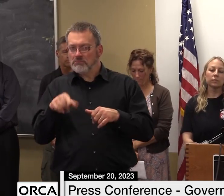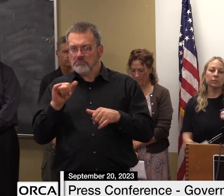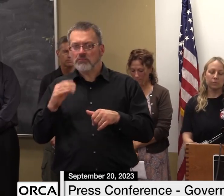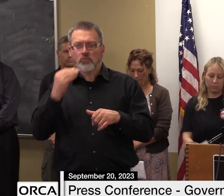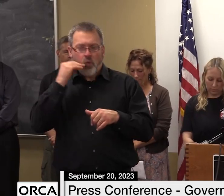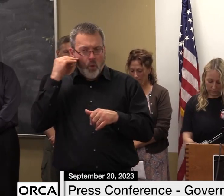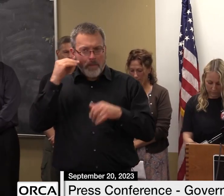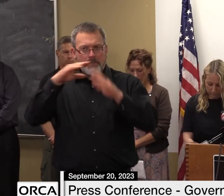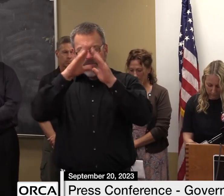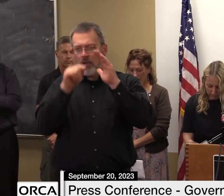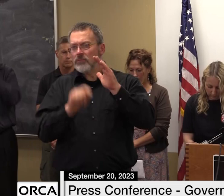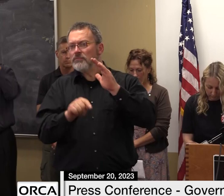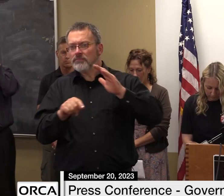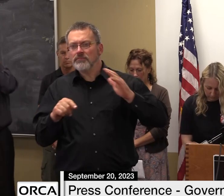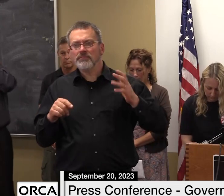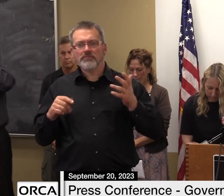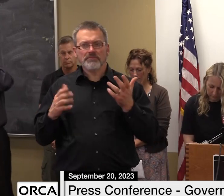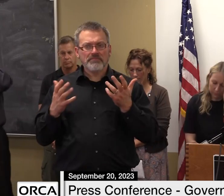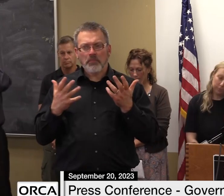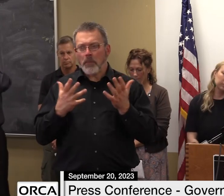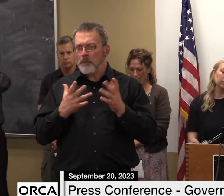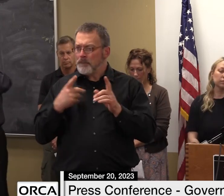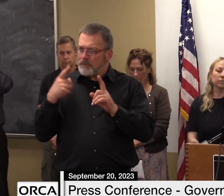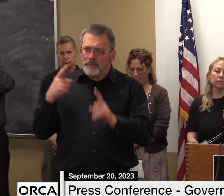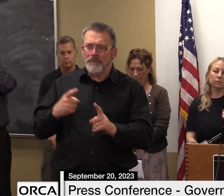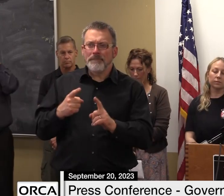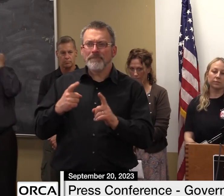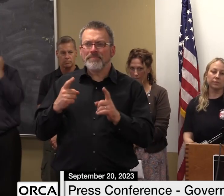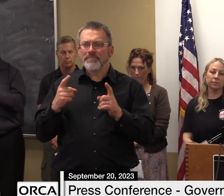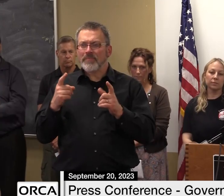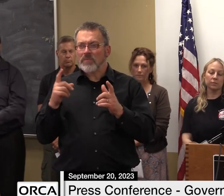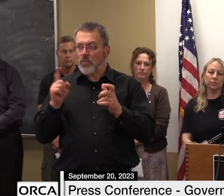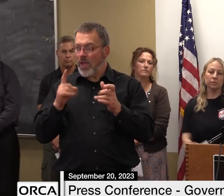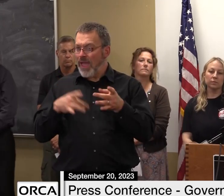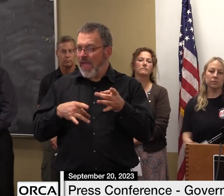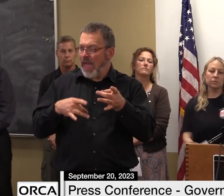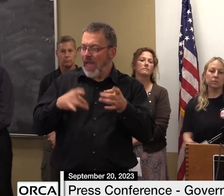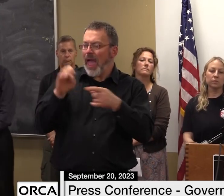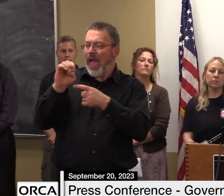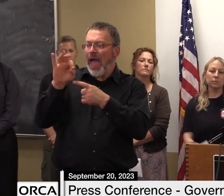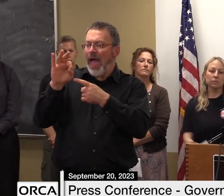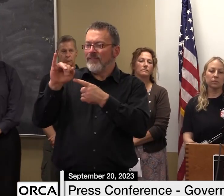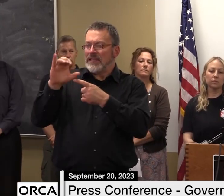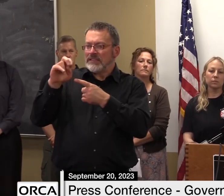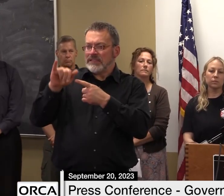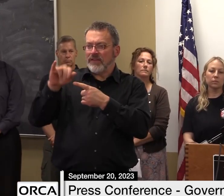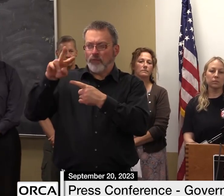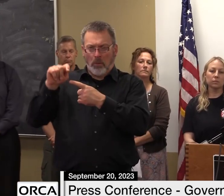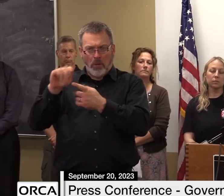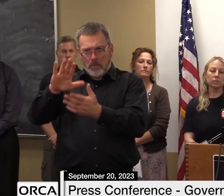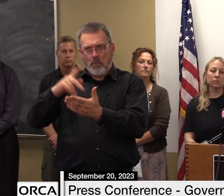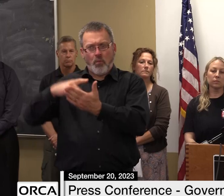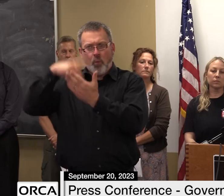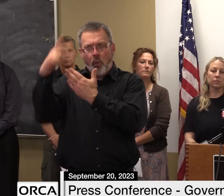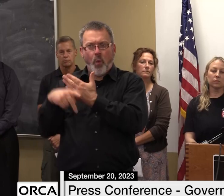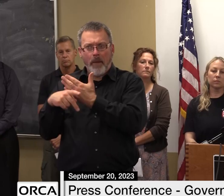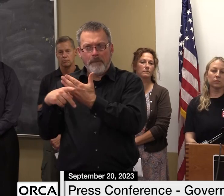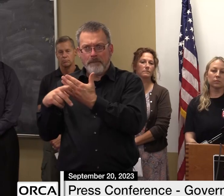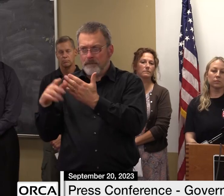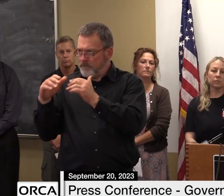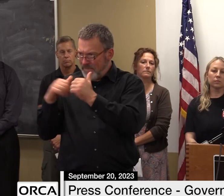Do you have any information about how the Efficiency Vermont program is going, which is, you know,